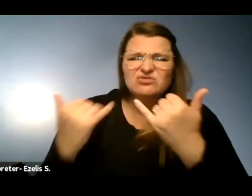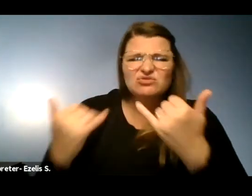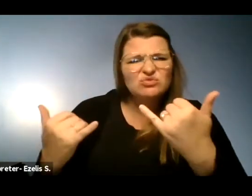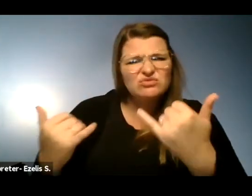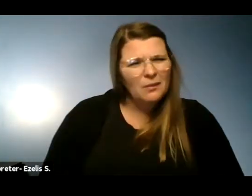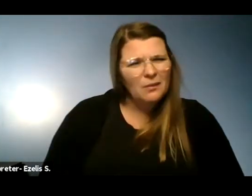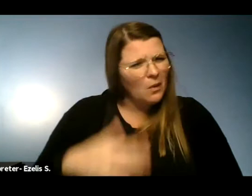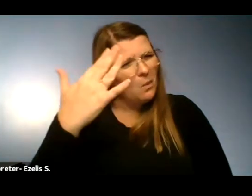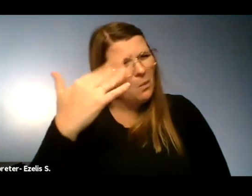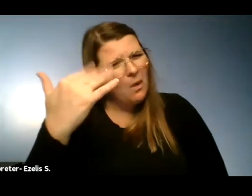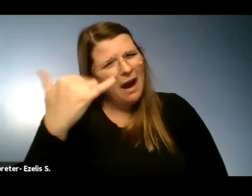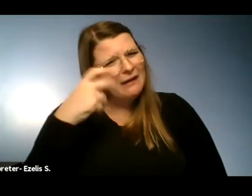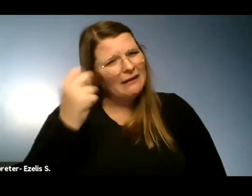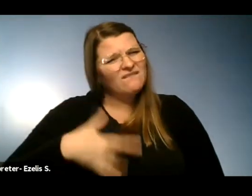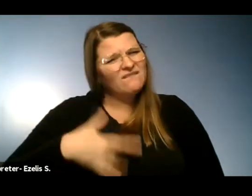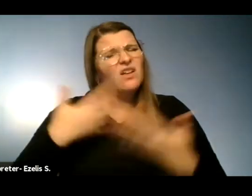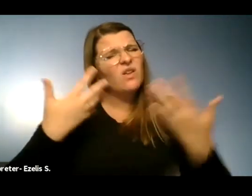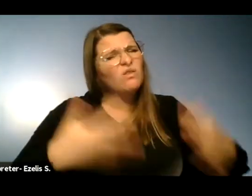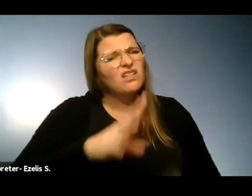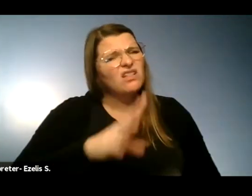Why do you suppose he feels that way?